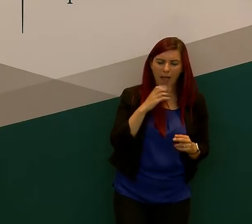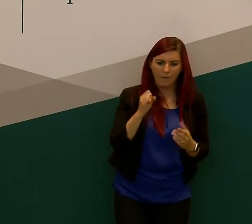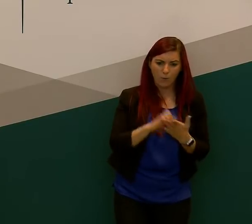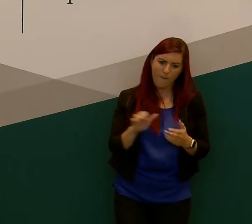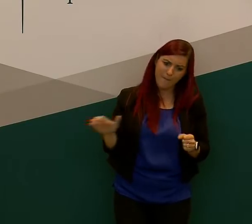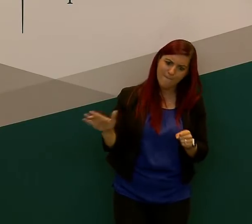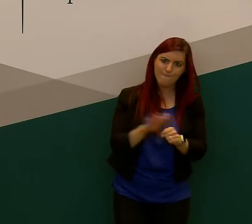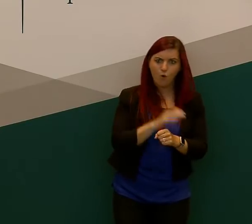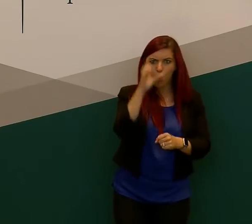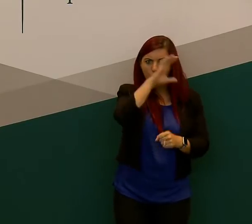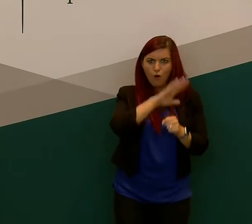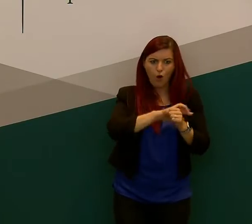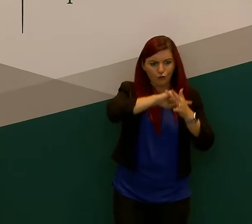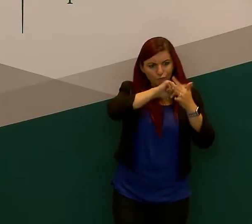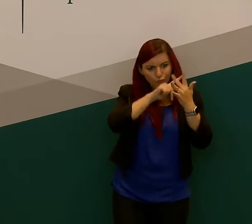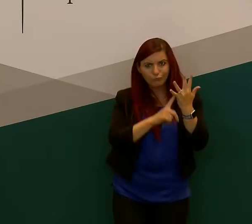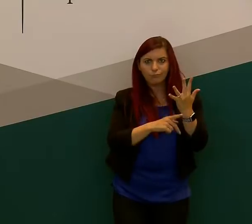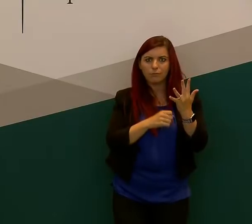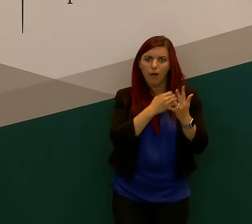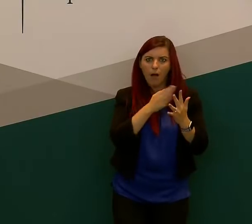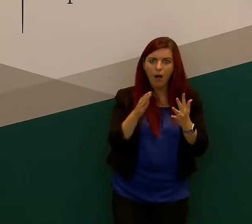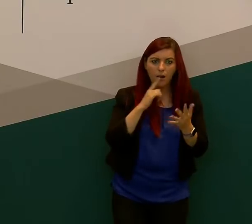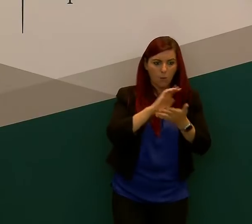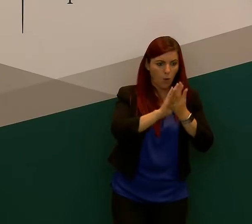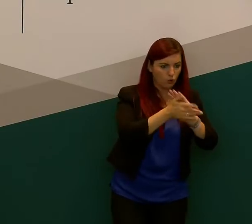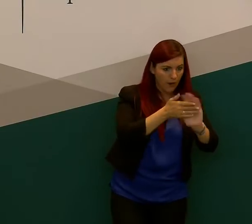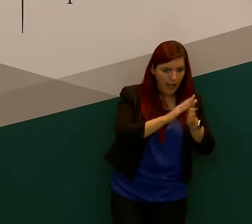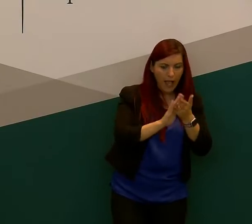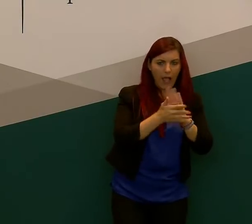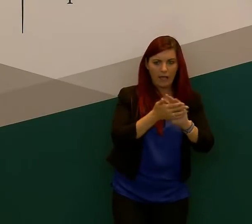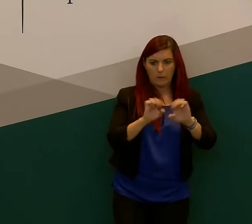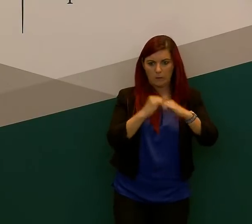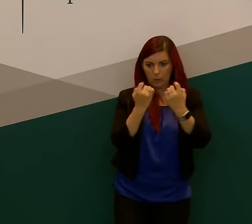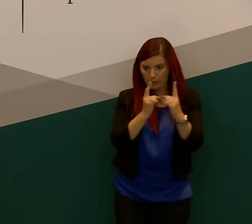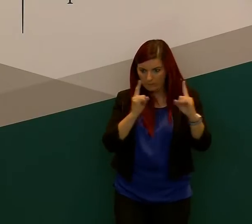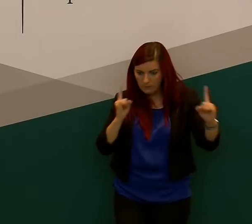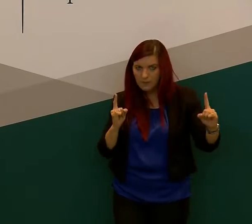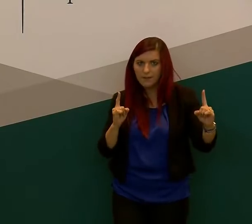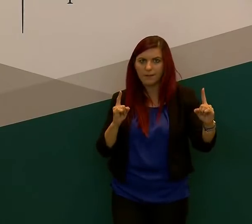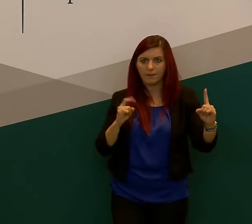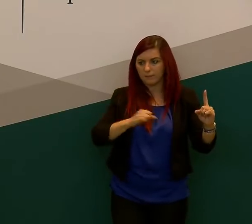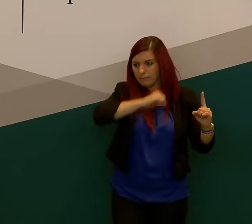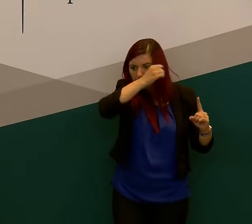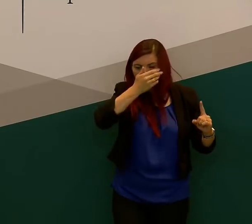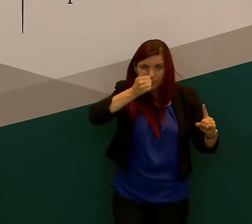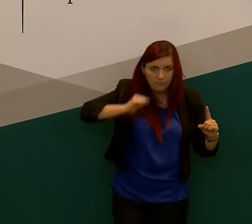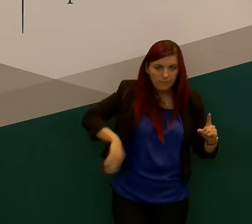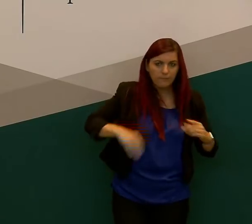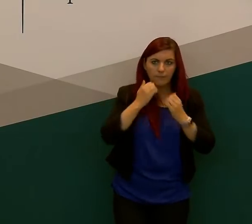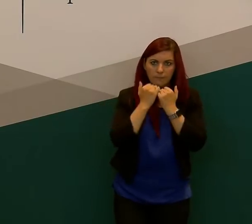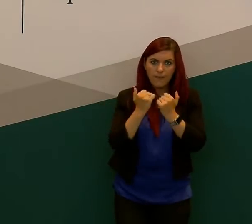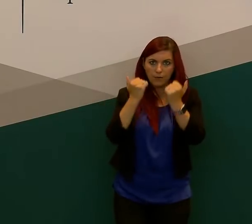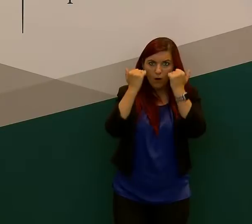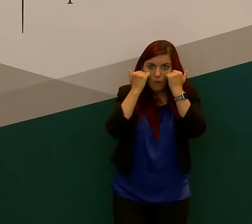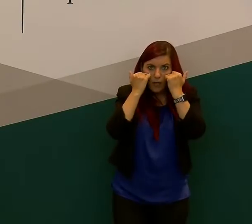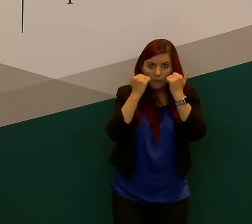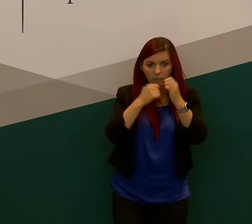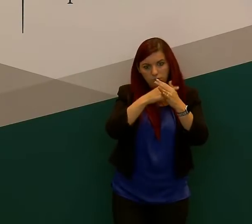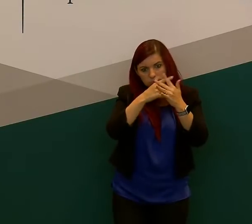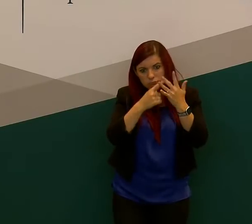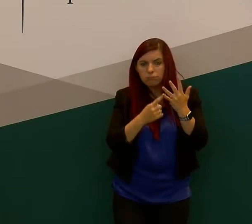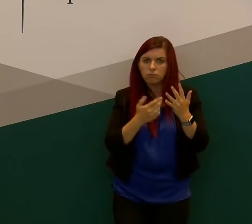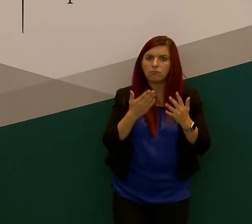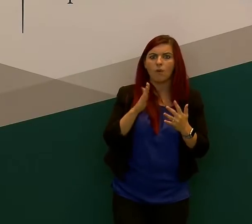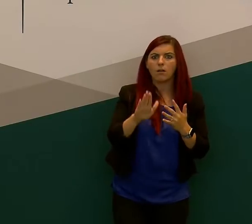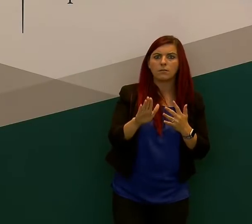precautions. I've rehearsed again, everything from washing your hands through physical distancing, through wearing a mask where it's appropriate,